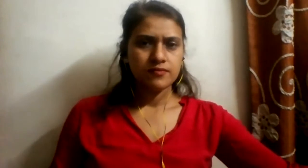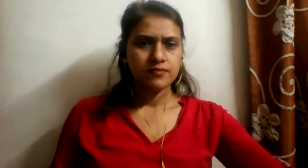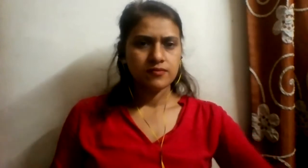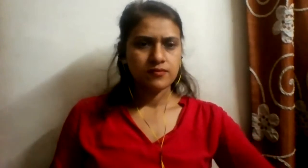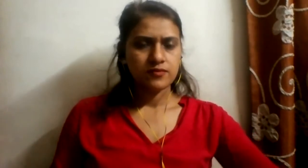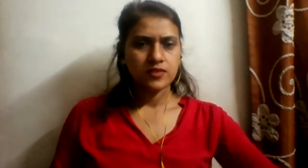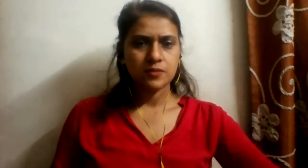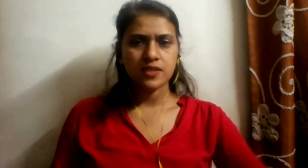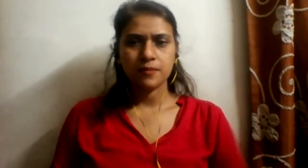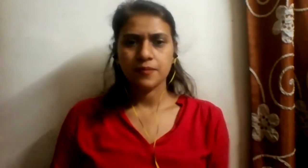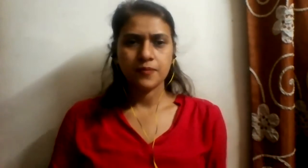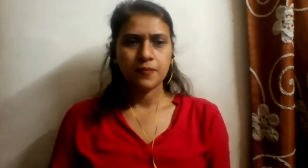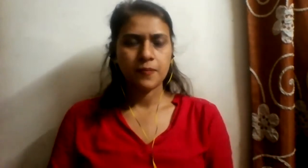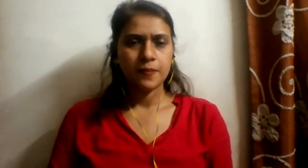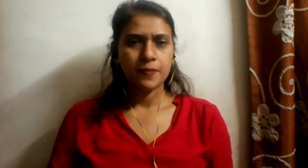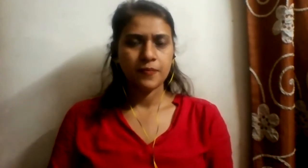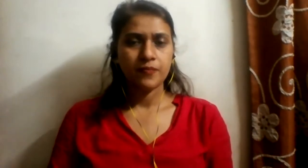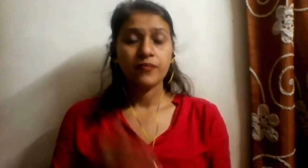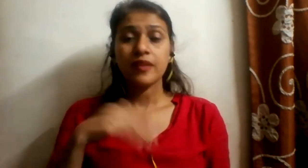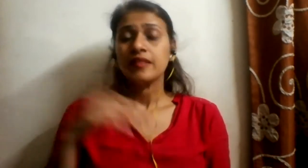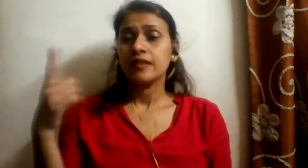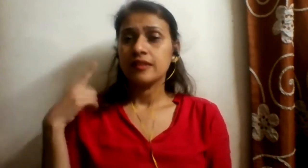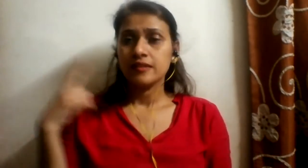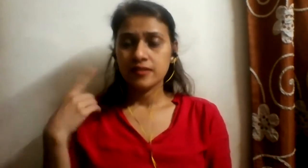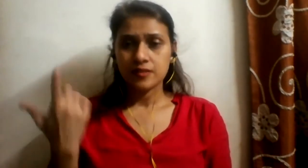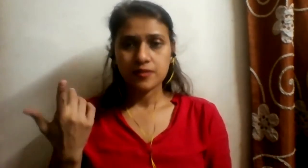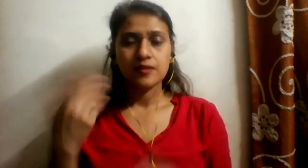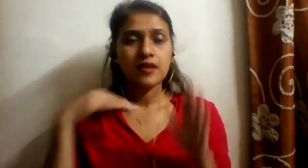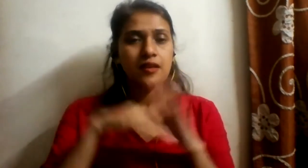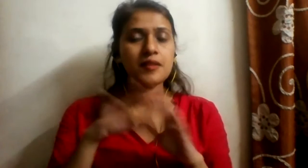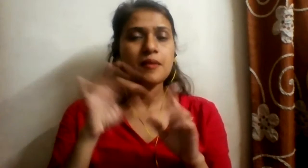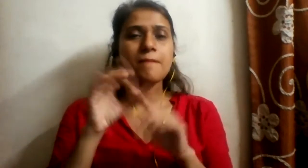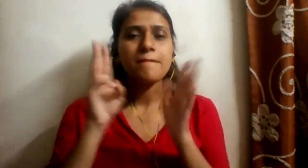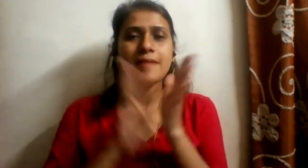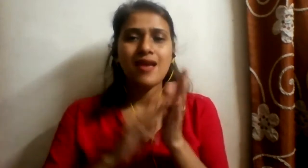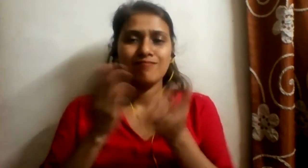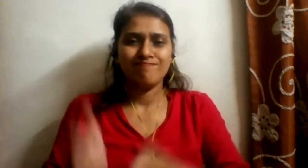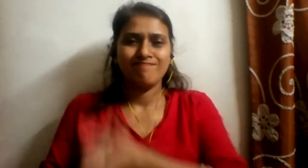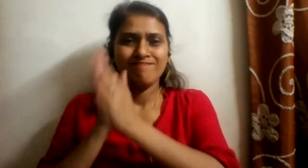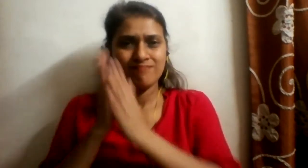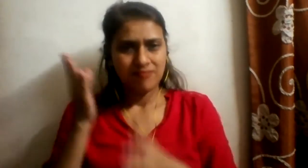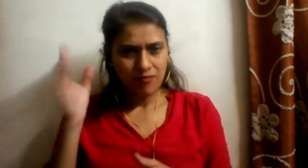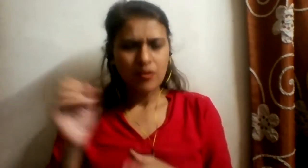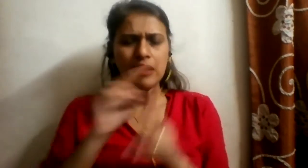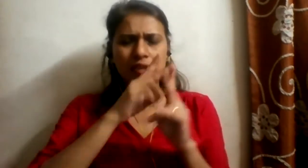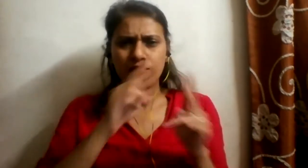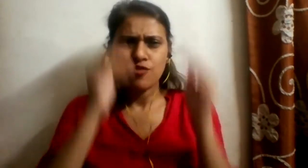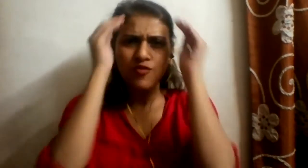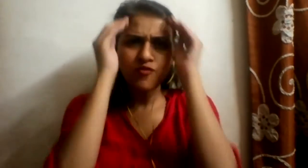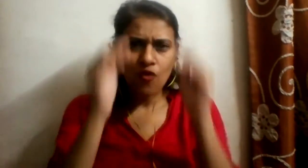under the leadership of the Honorable PM is there is a lot of focus, and the Honorable PM has himself